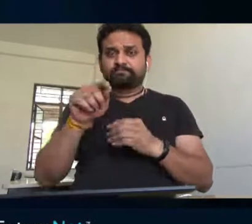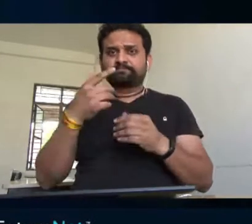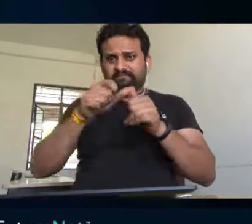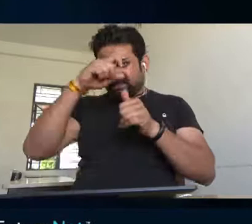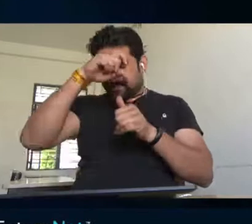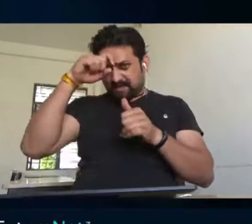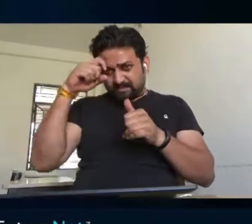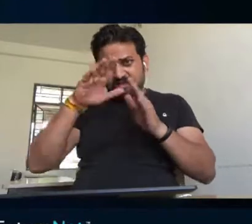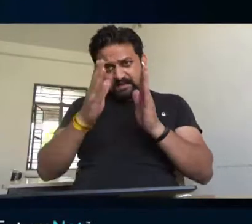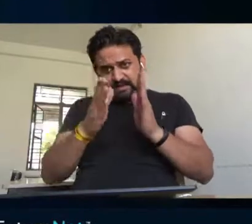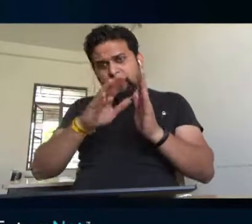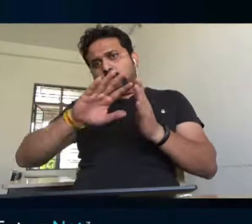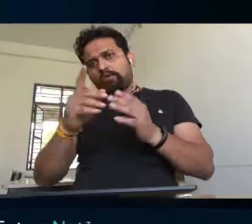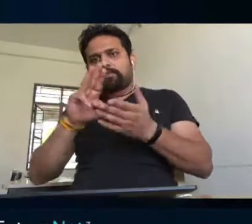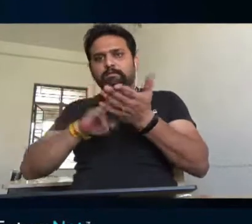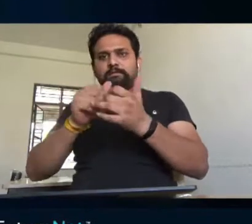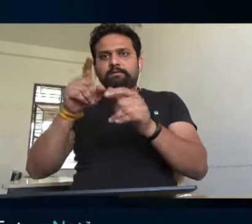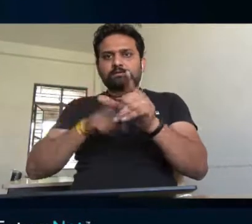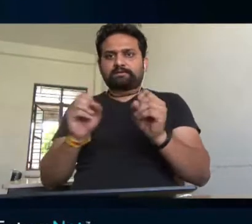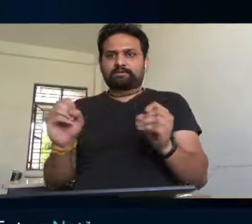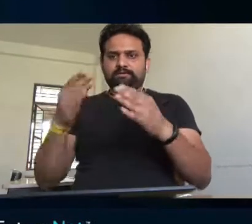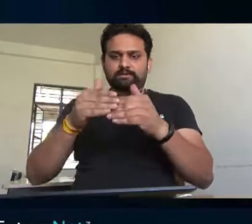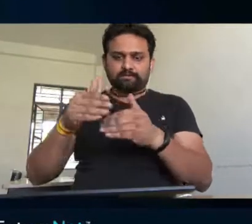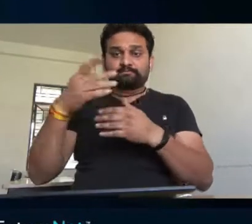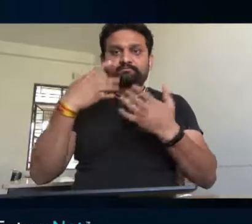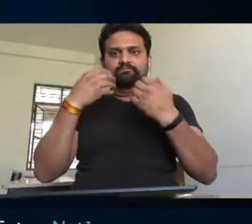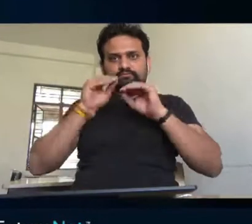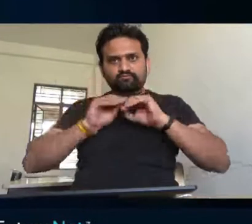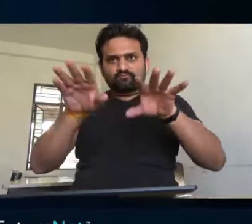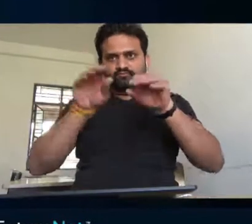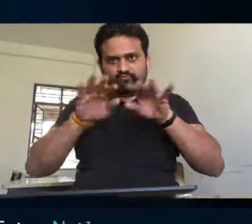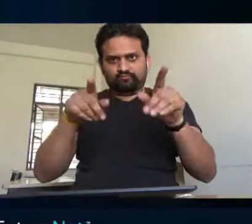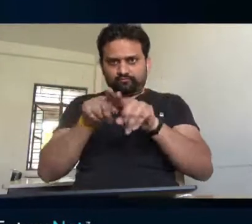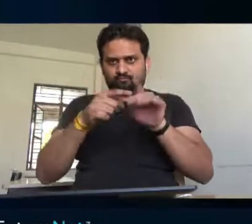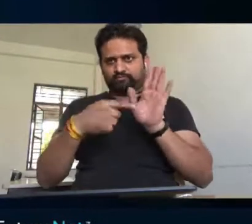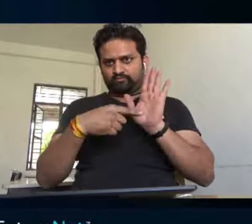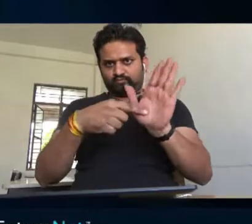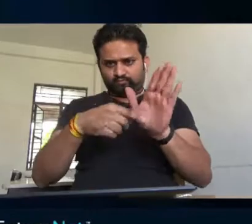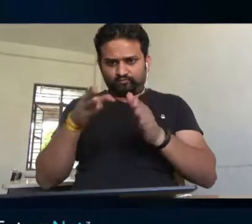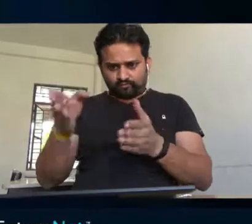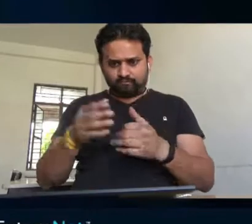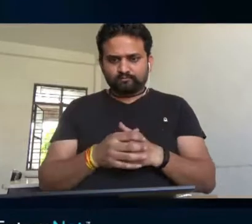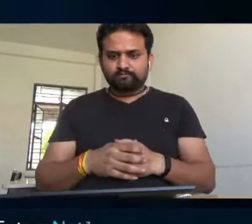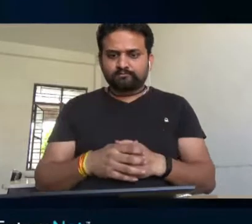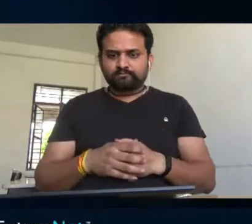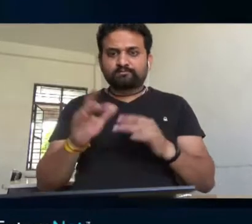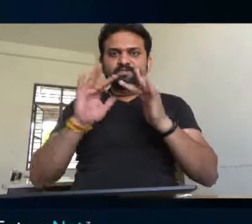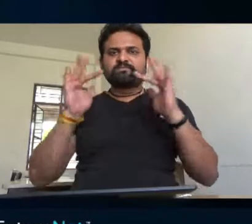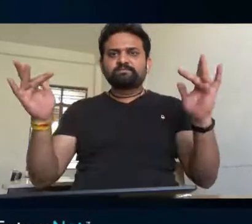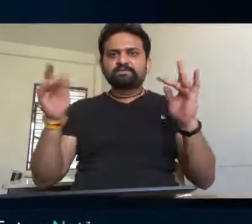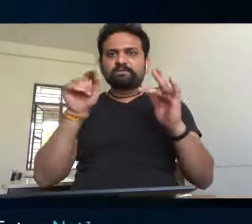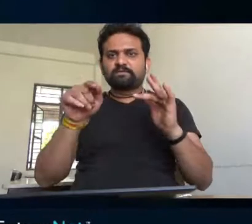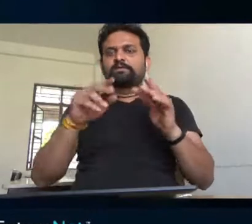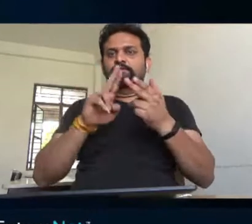this is so huge restaurant, yeah, we will have special events there and a lot of things. And also we will open the